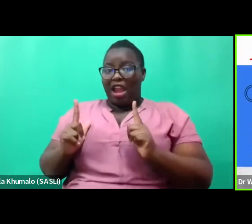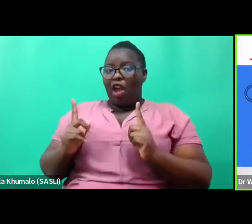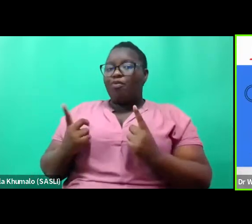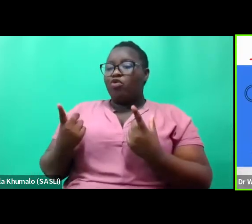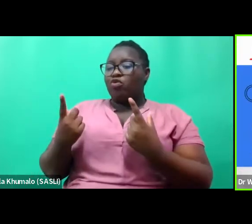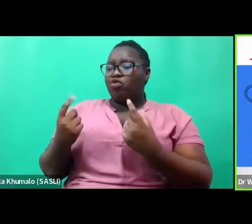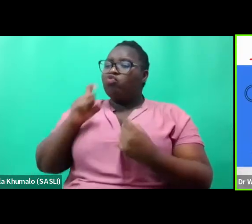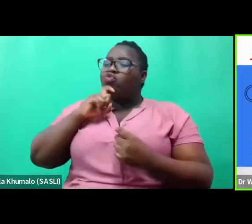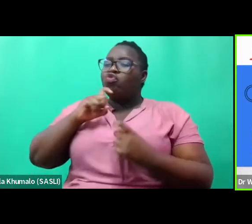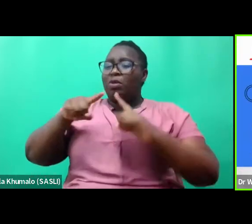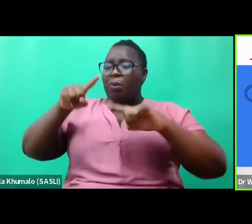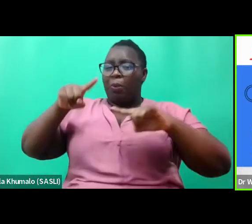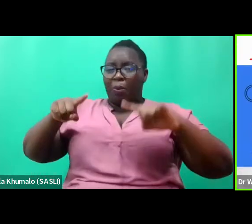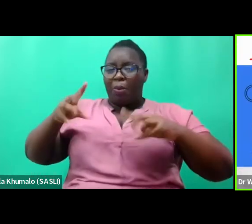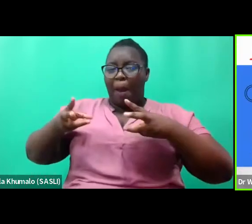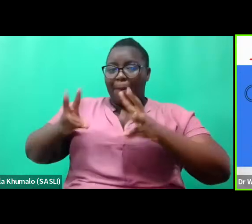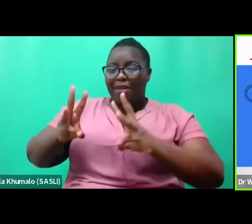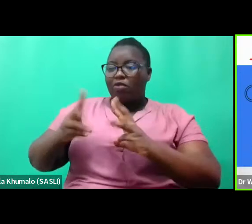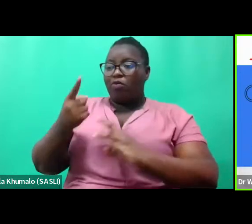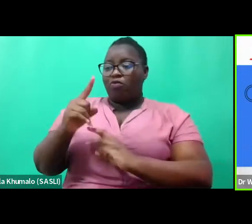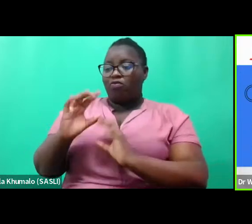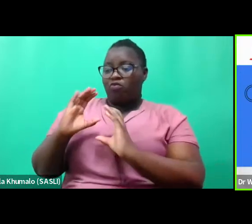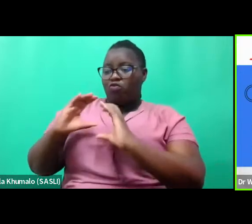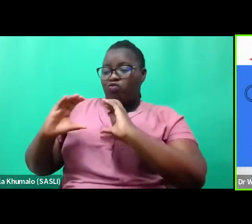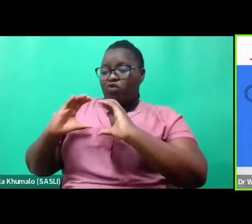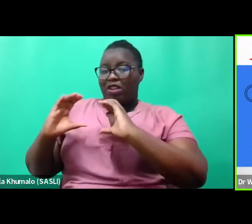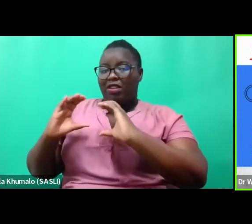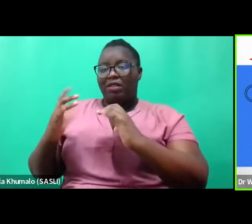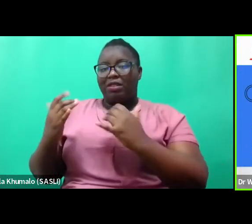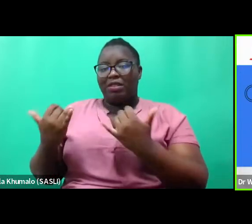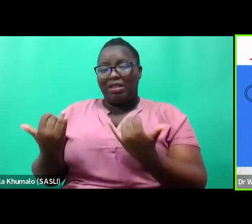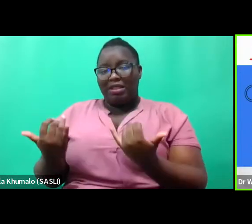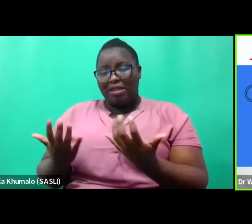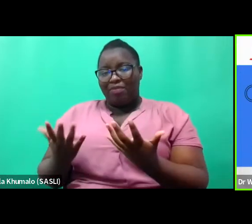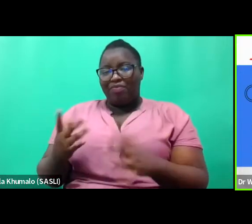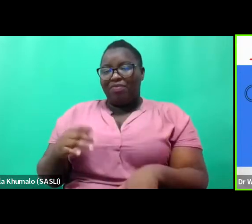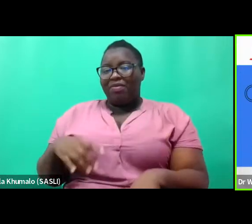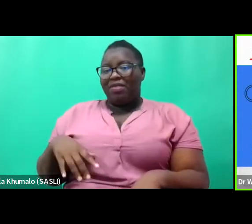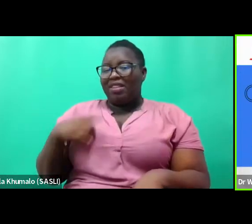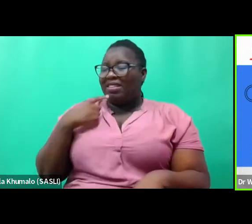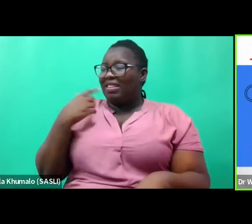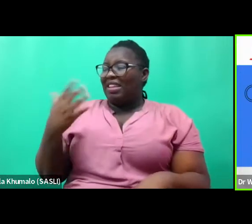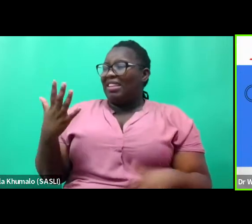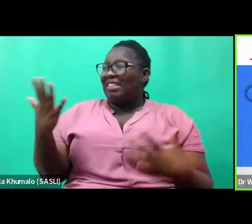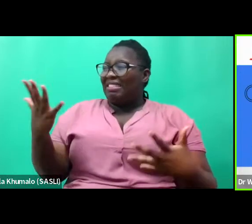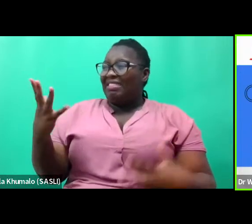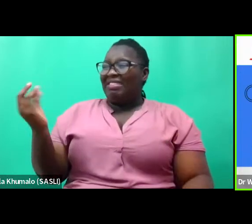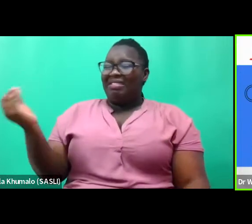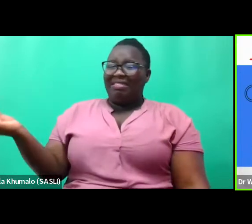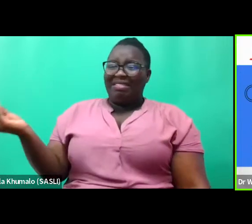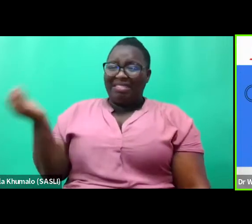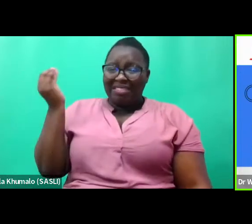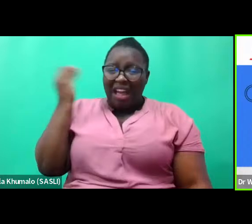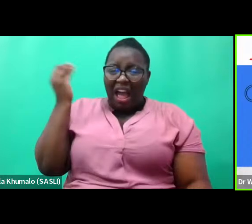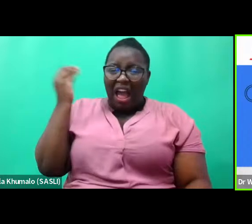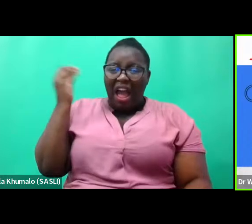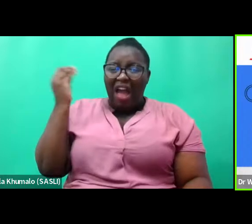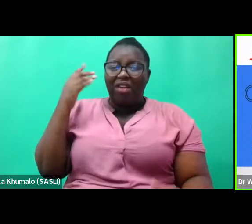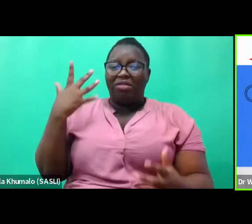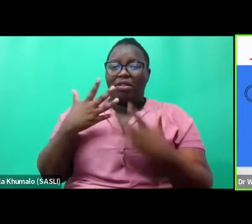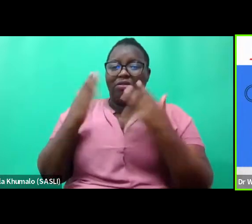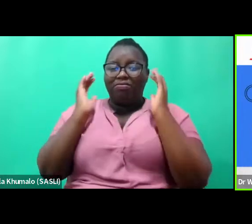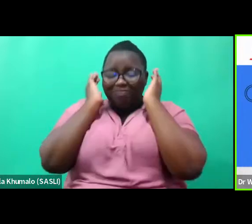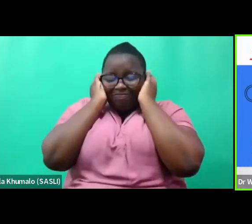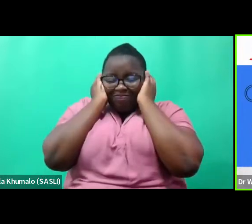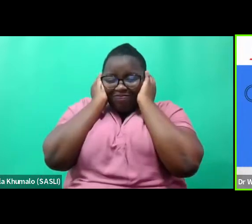if I don't feel like saying, oh, it's too loud, I can just tap my ears and be like, yeah, I'm going